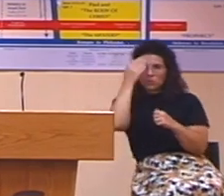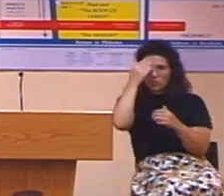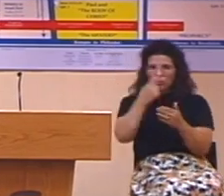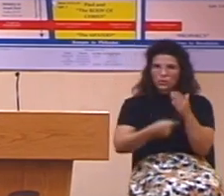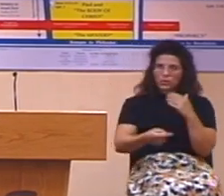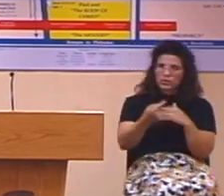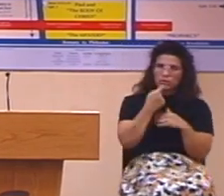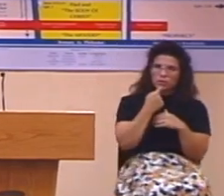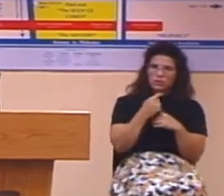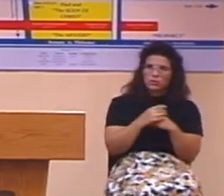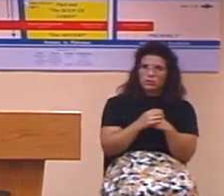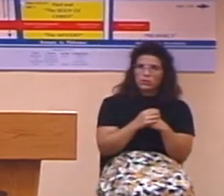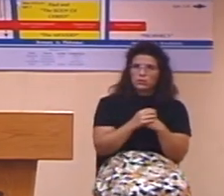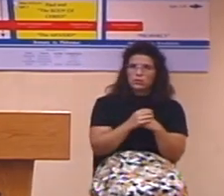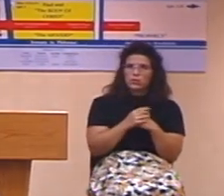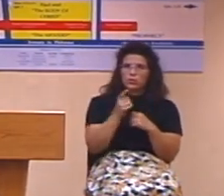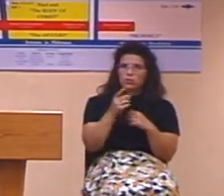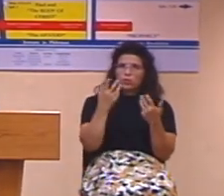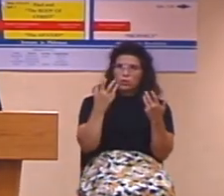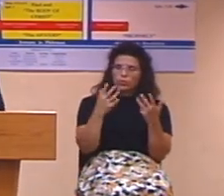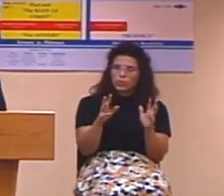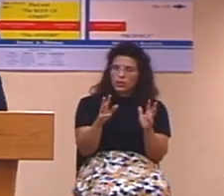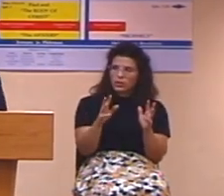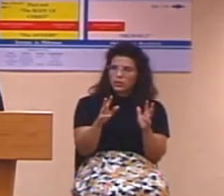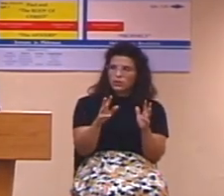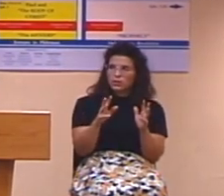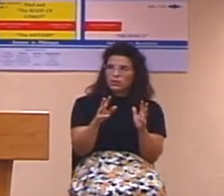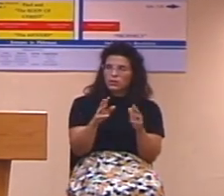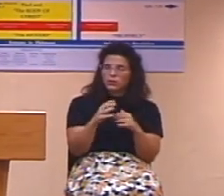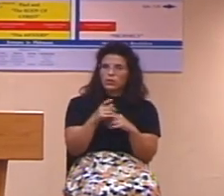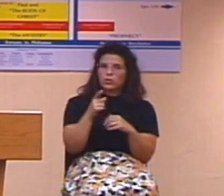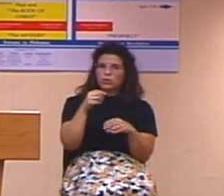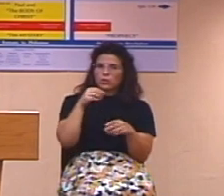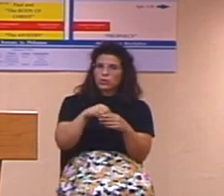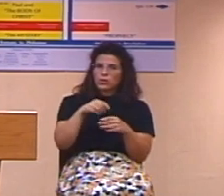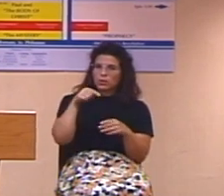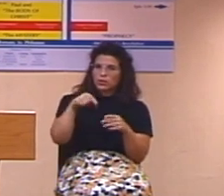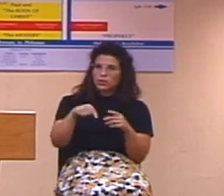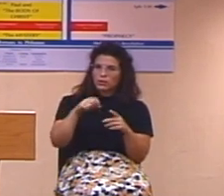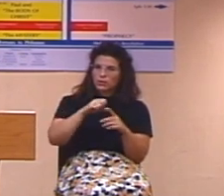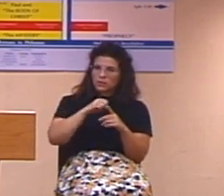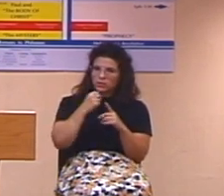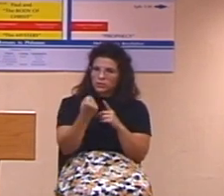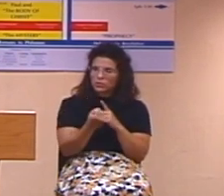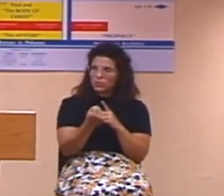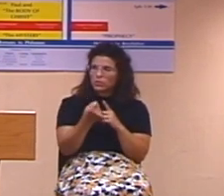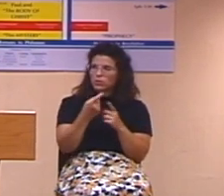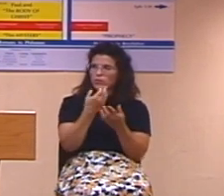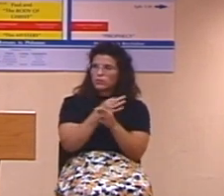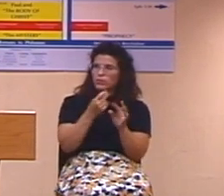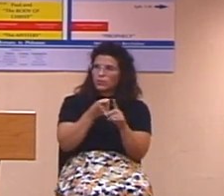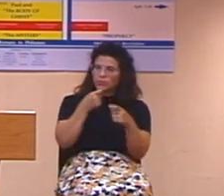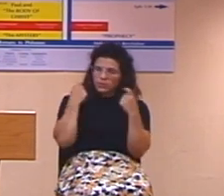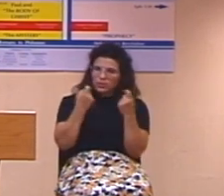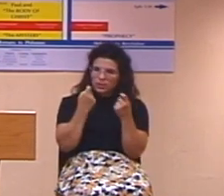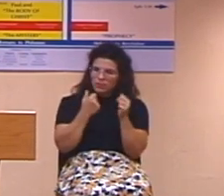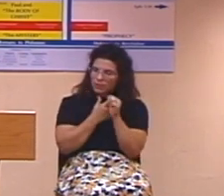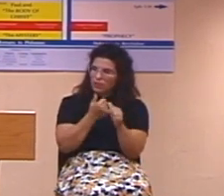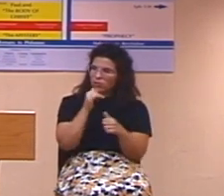says? You're already, you're in this condition, you're freed from sin. You follow that?